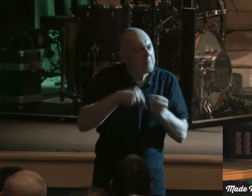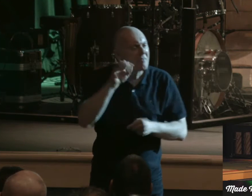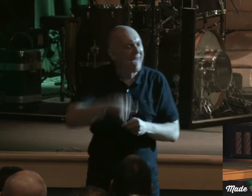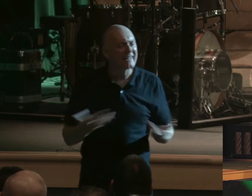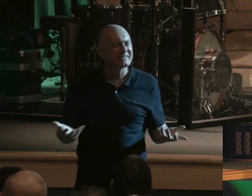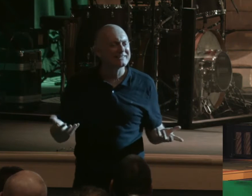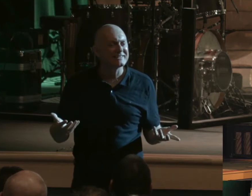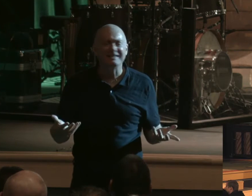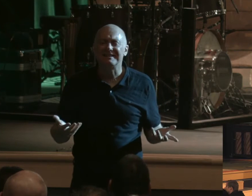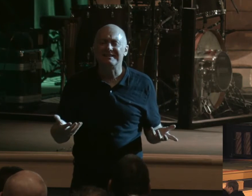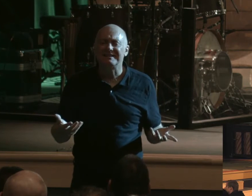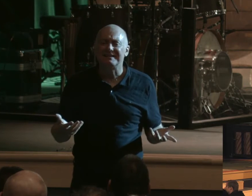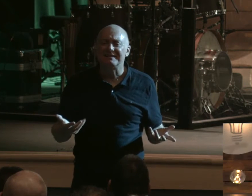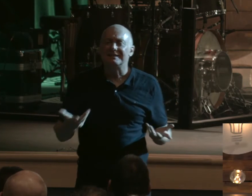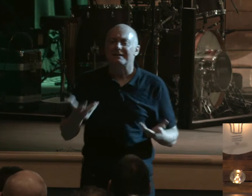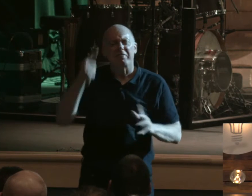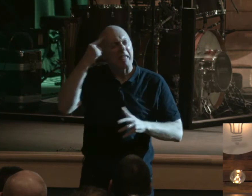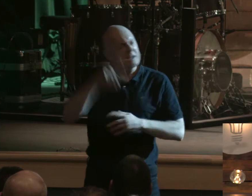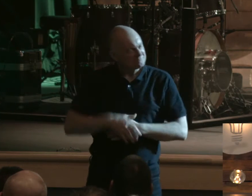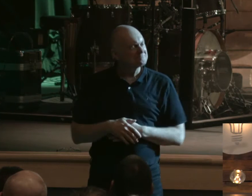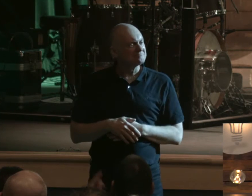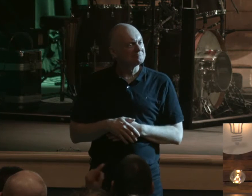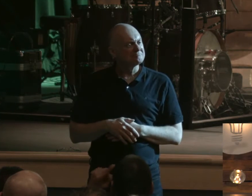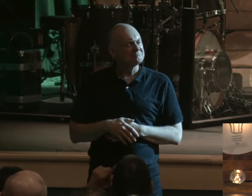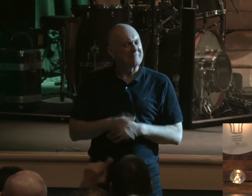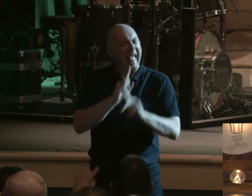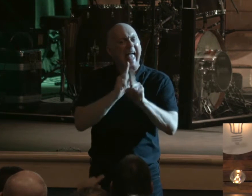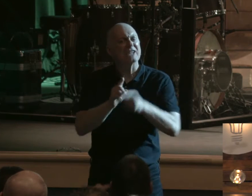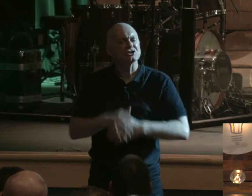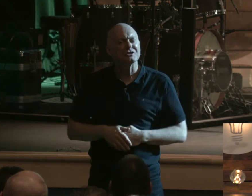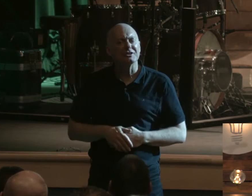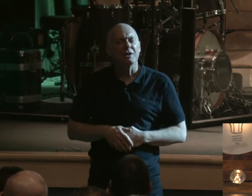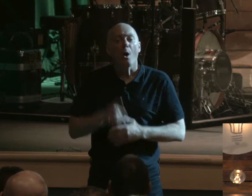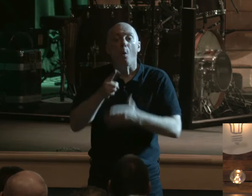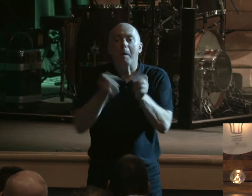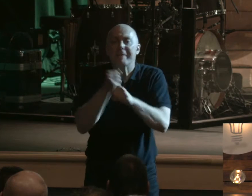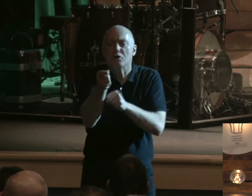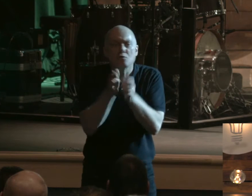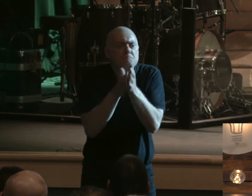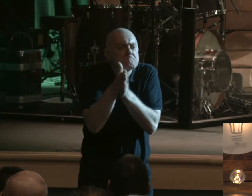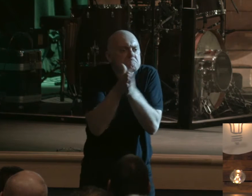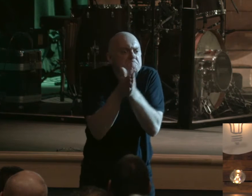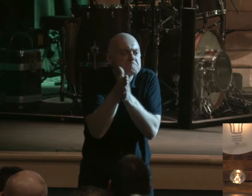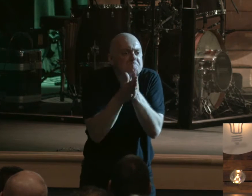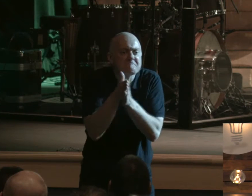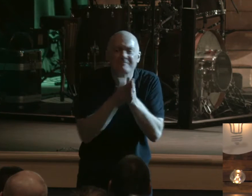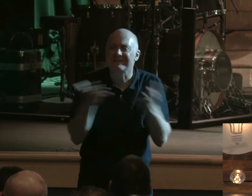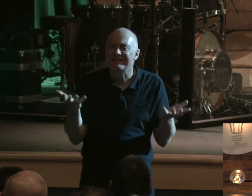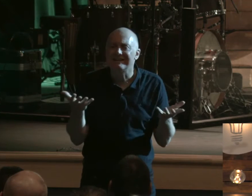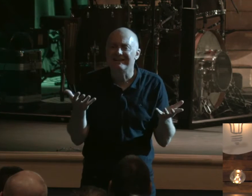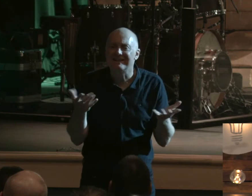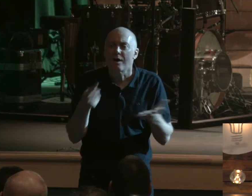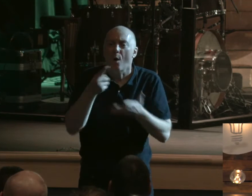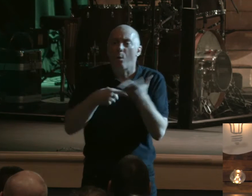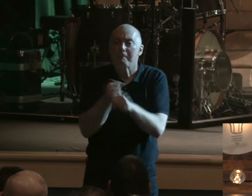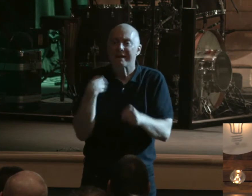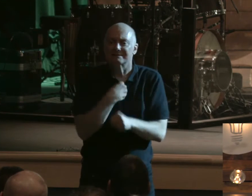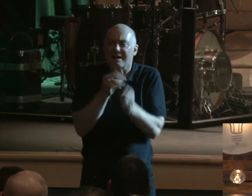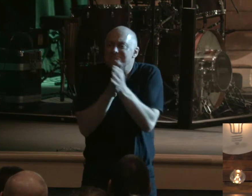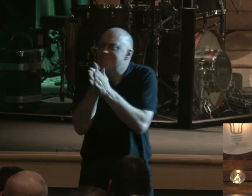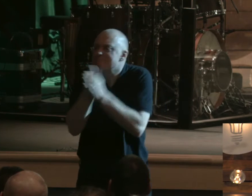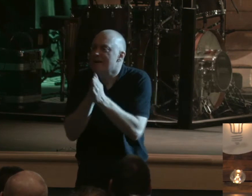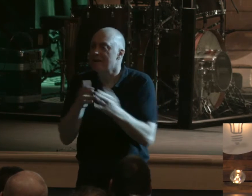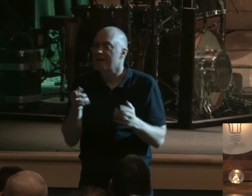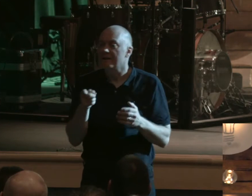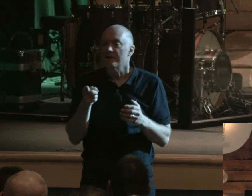second and answer it to yourself before God. What does motivate you? What motivates us? If